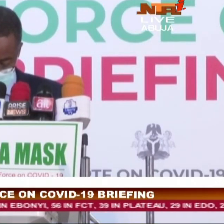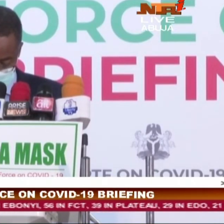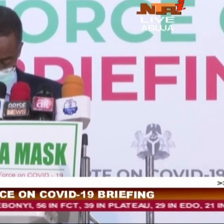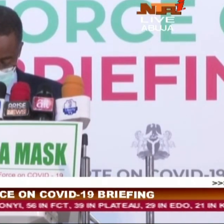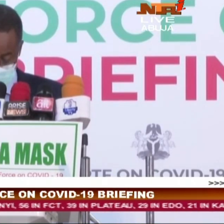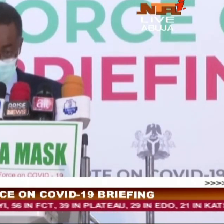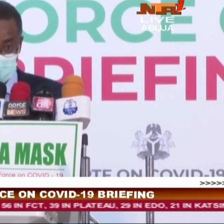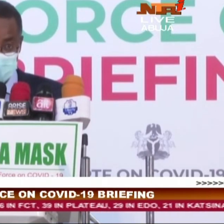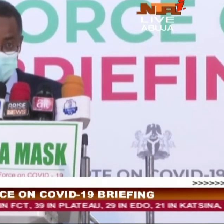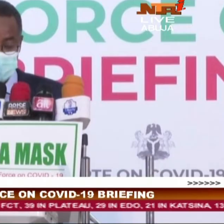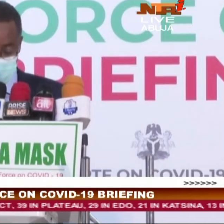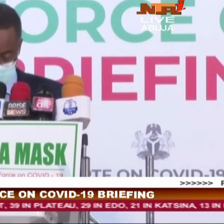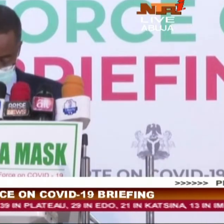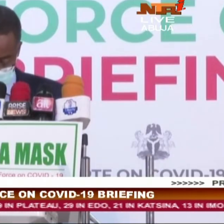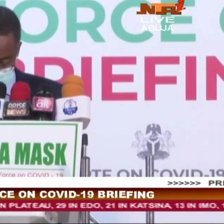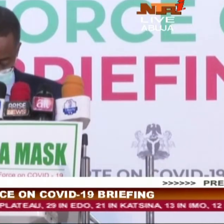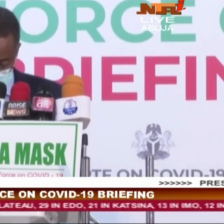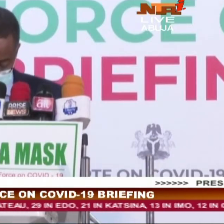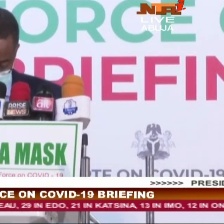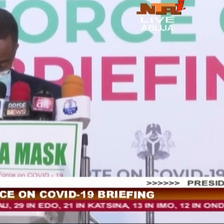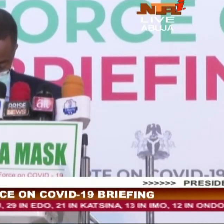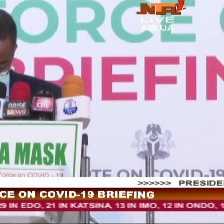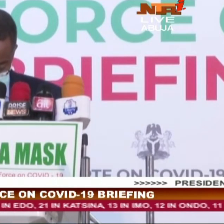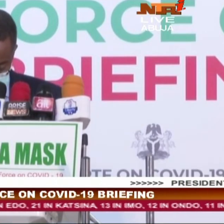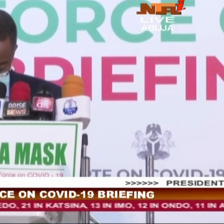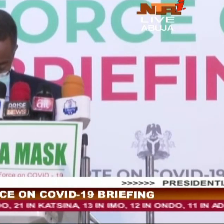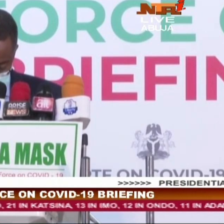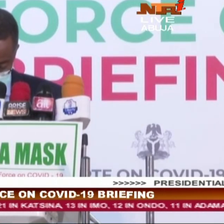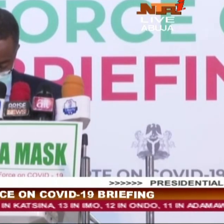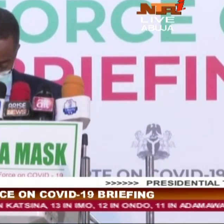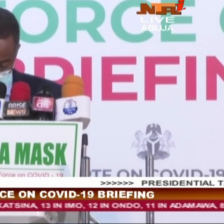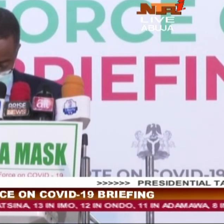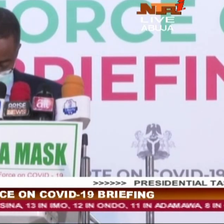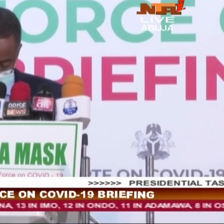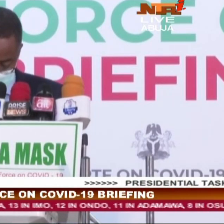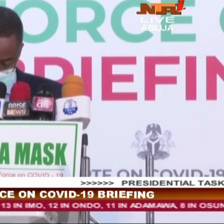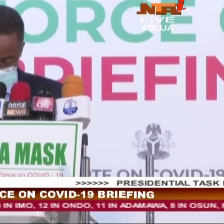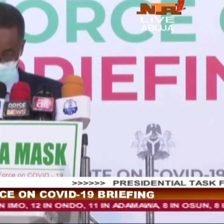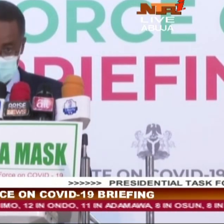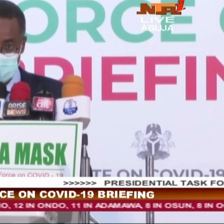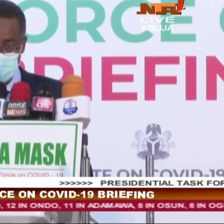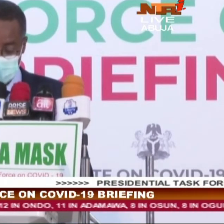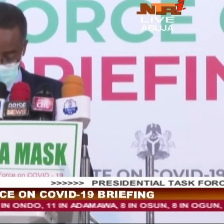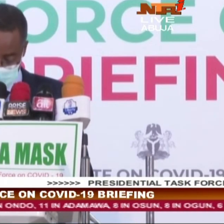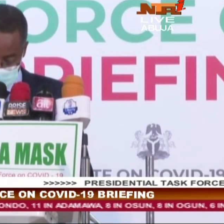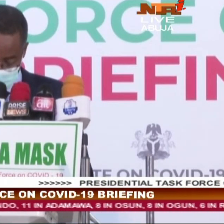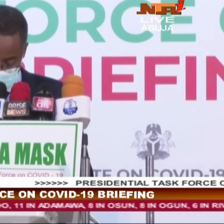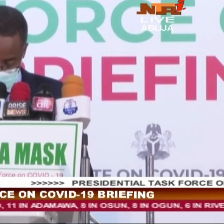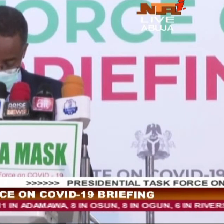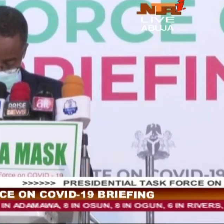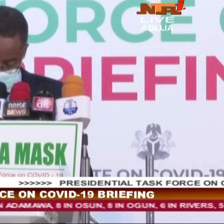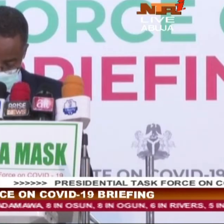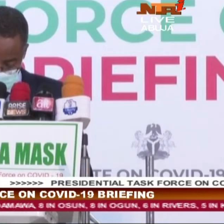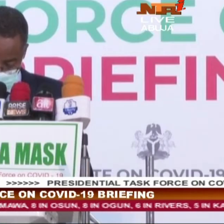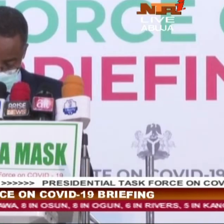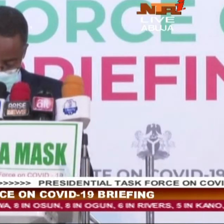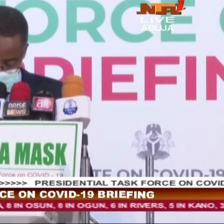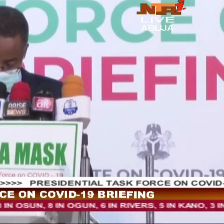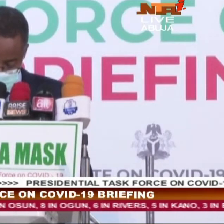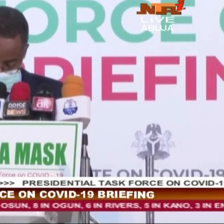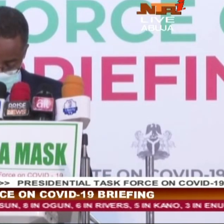primary schools to remain closed till further evaluation. Schools are encouraged to continue with e-learning and